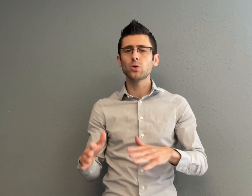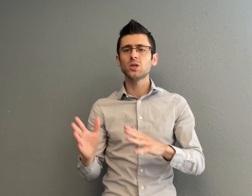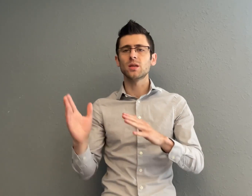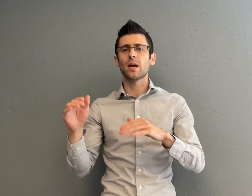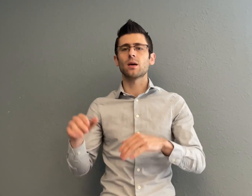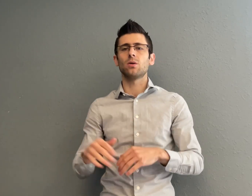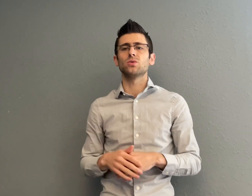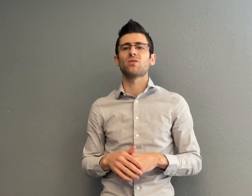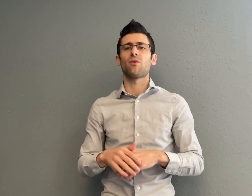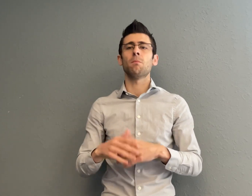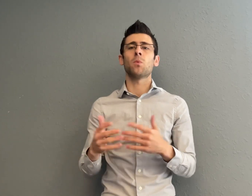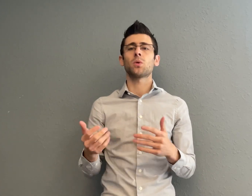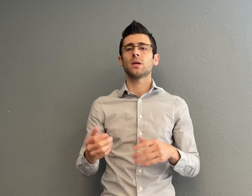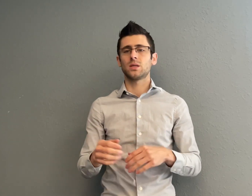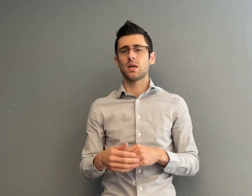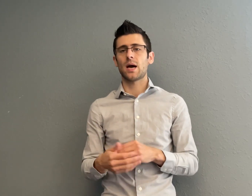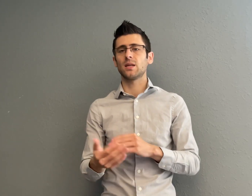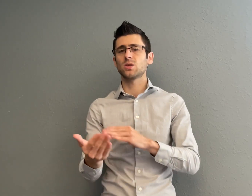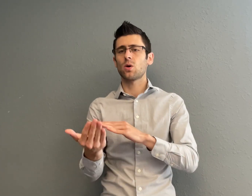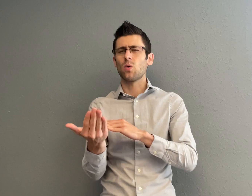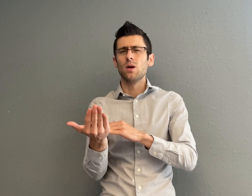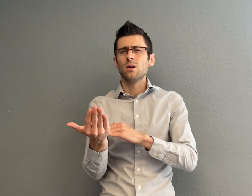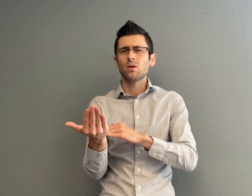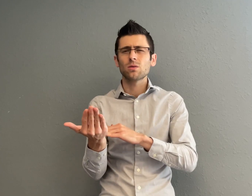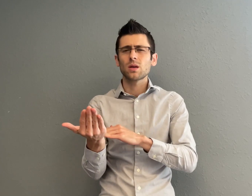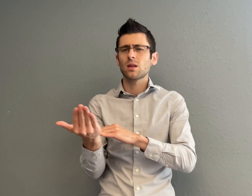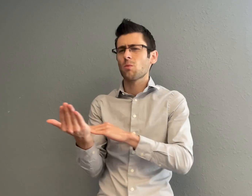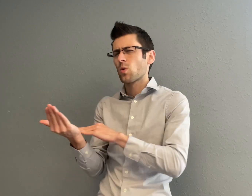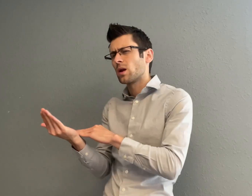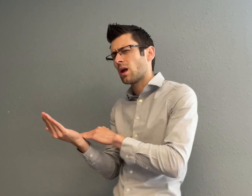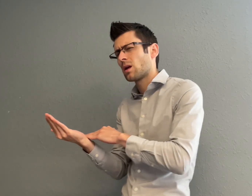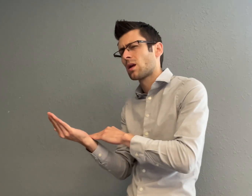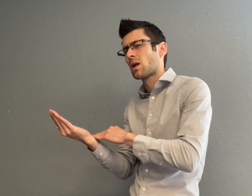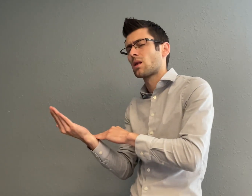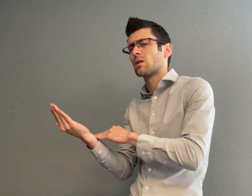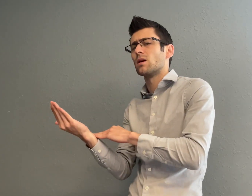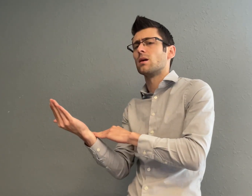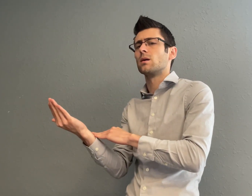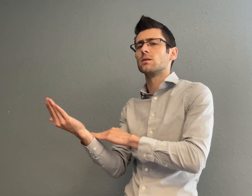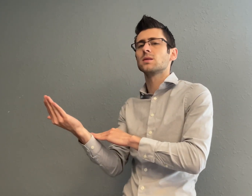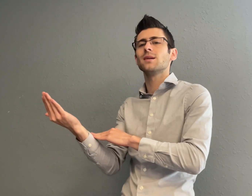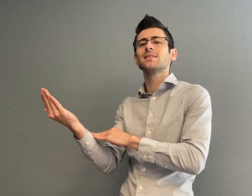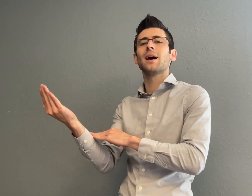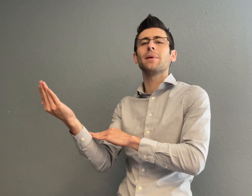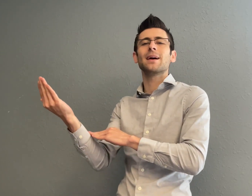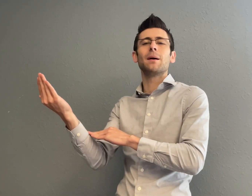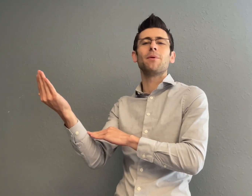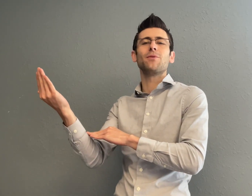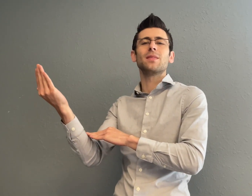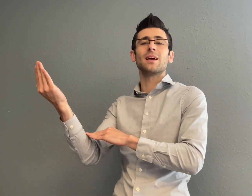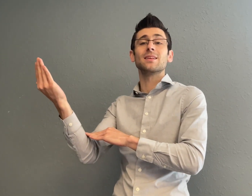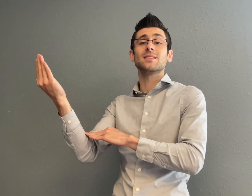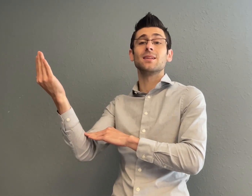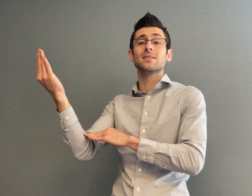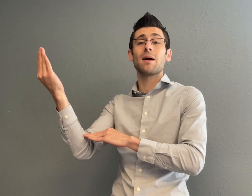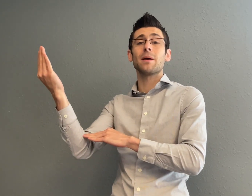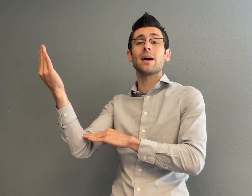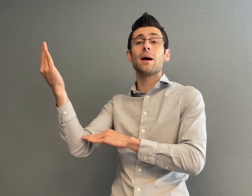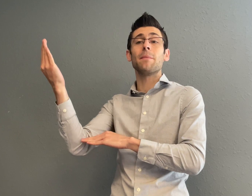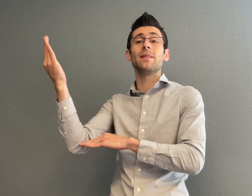motion that goes from morning to night. So early in the morning, sun's coming up, if you think the sun's coming up, and then we